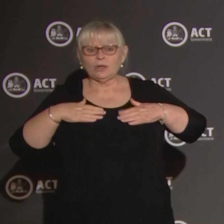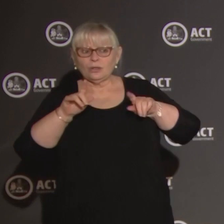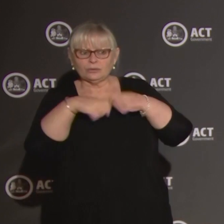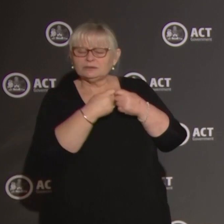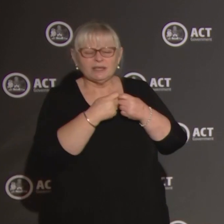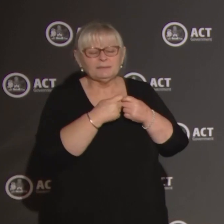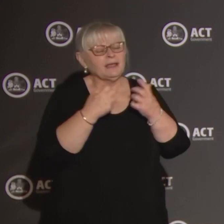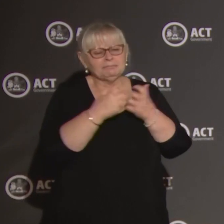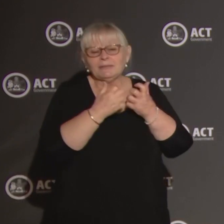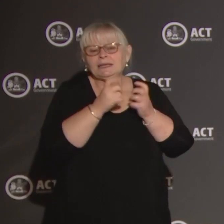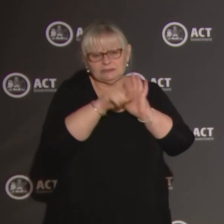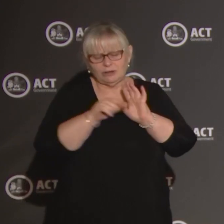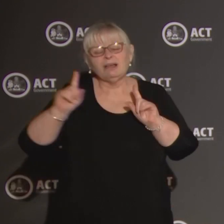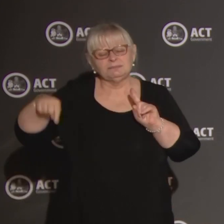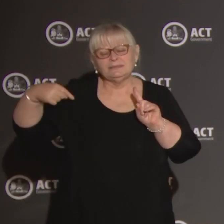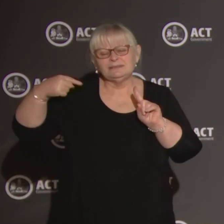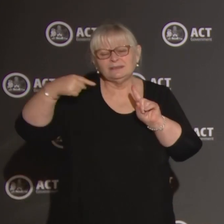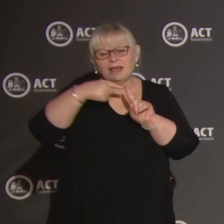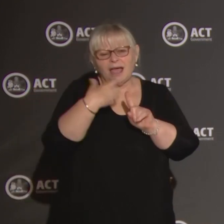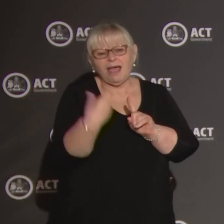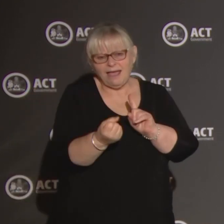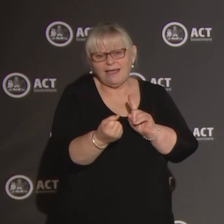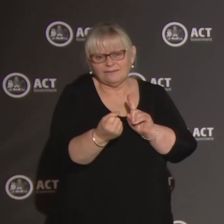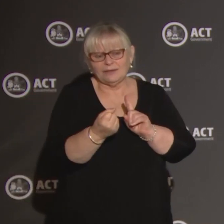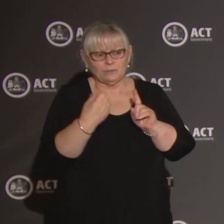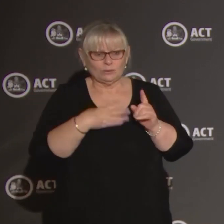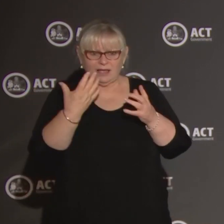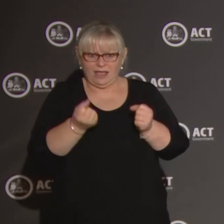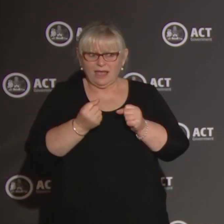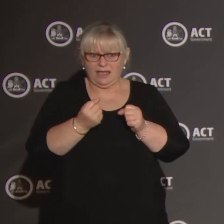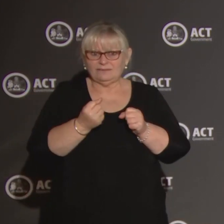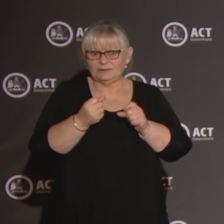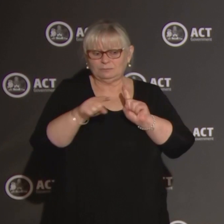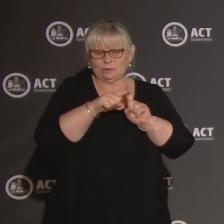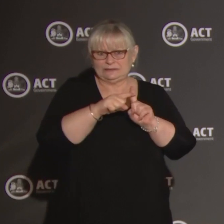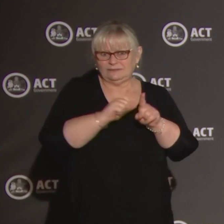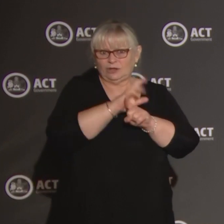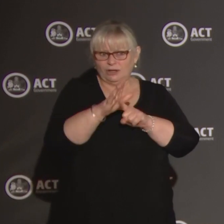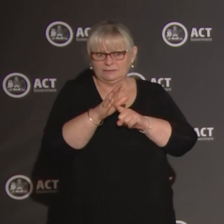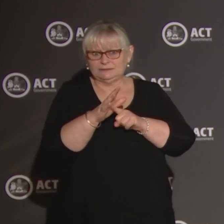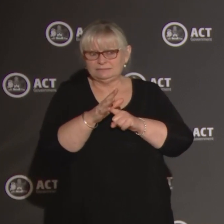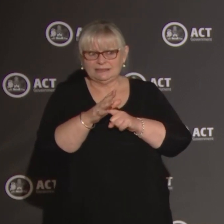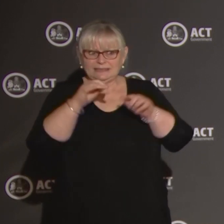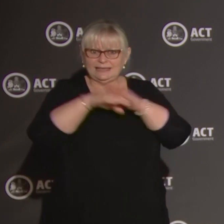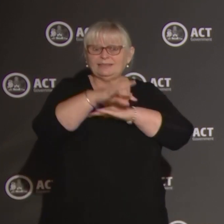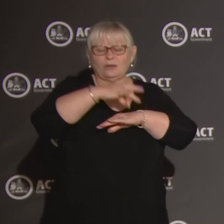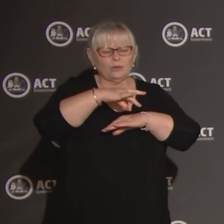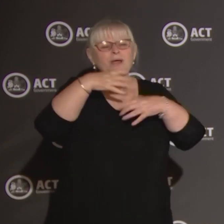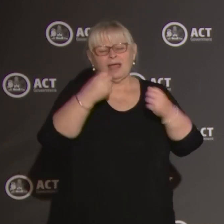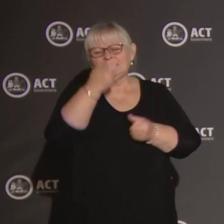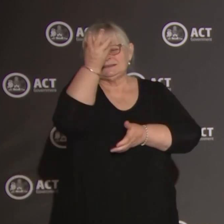have done many times now, as we've seen positive cases of COVID-19 identified within the hospital